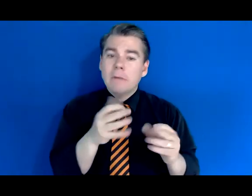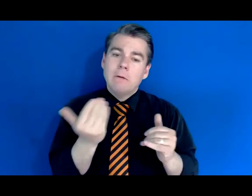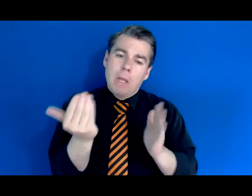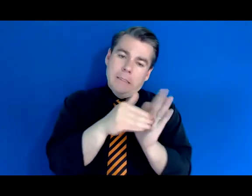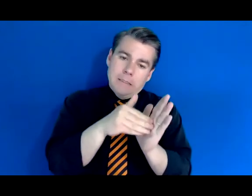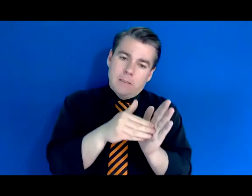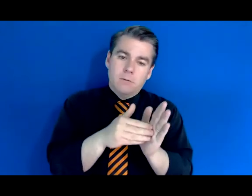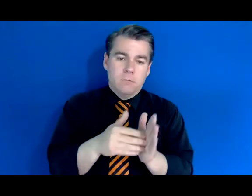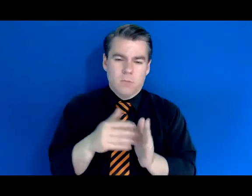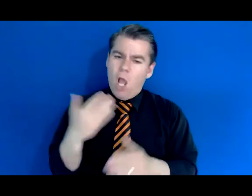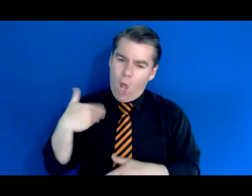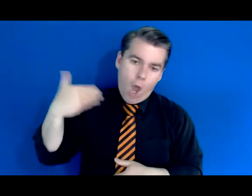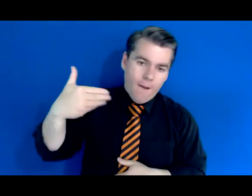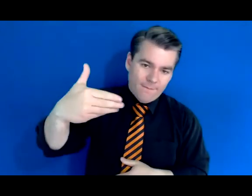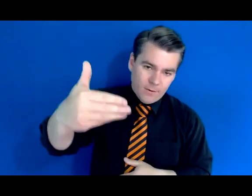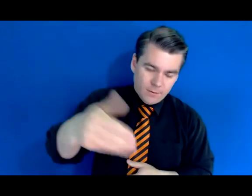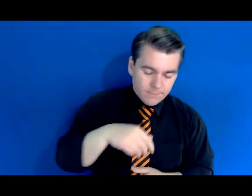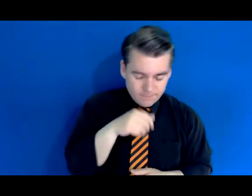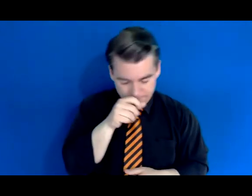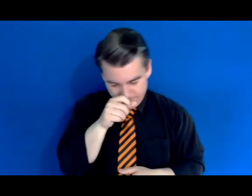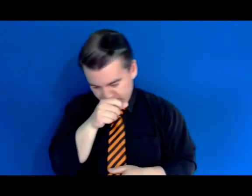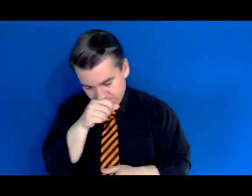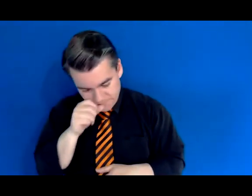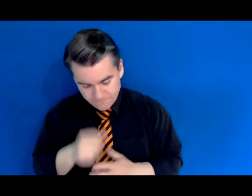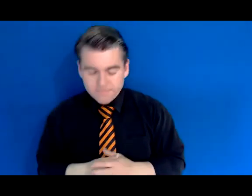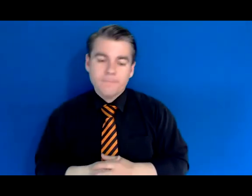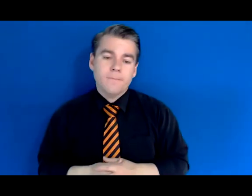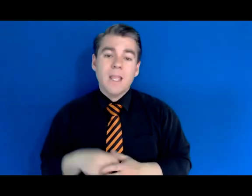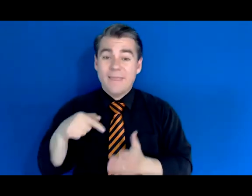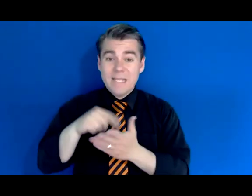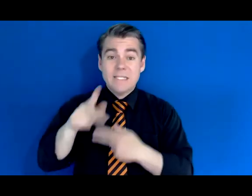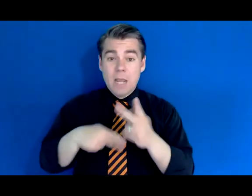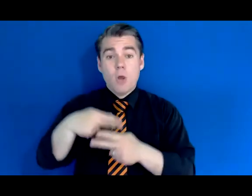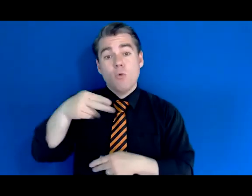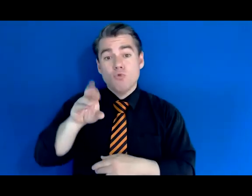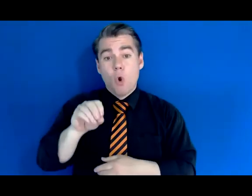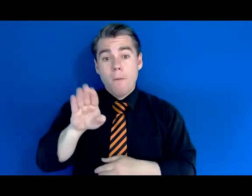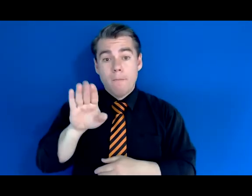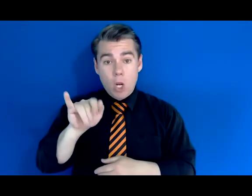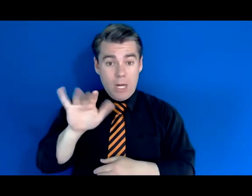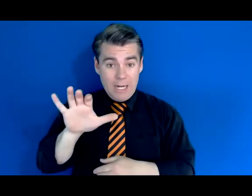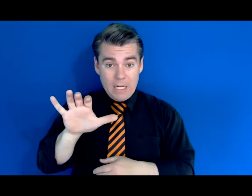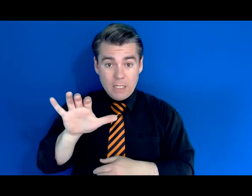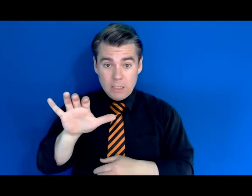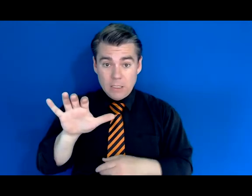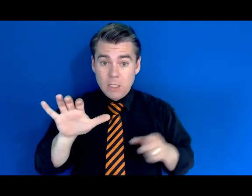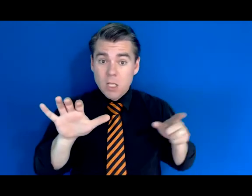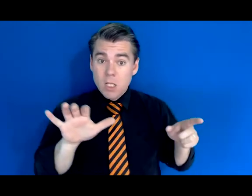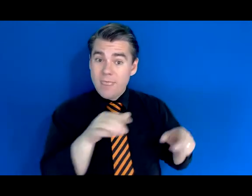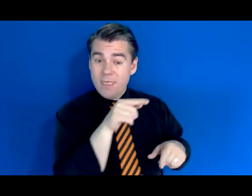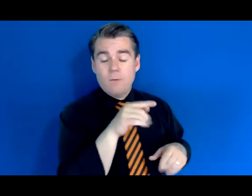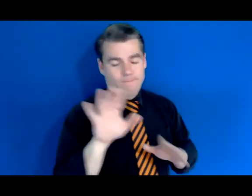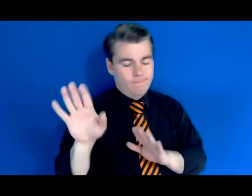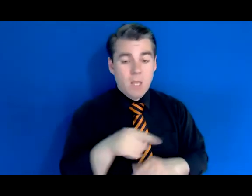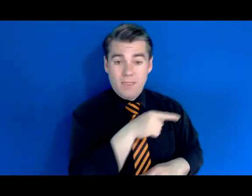often question. So this kind of probiotic requires, a refrigerated